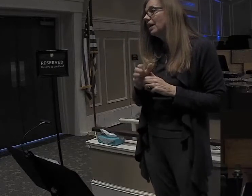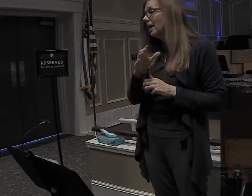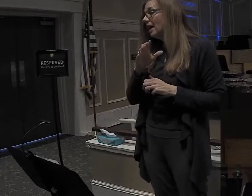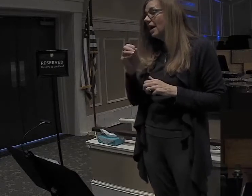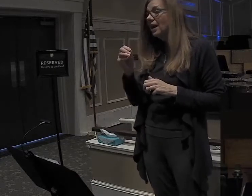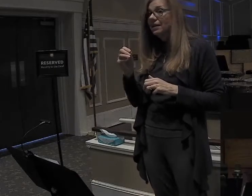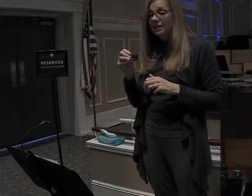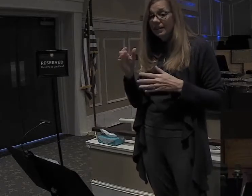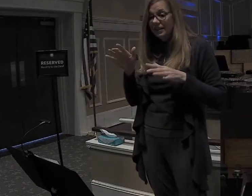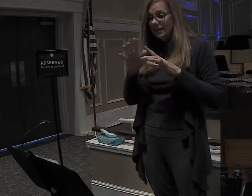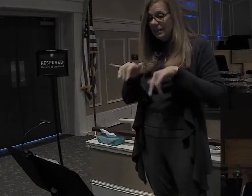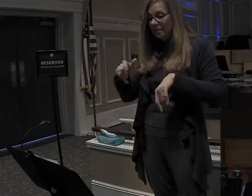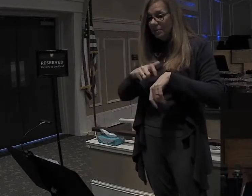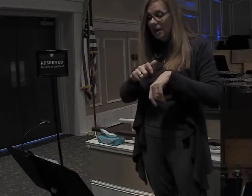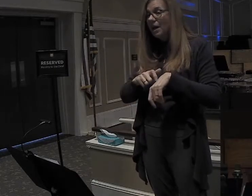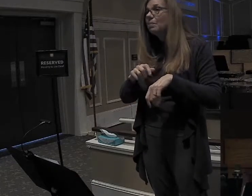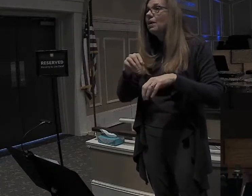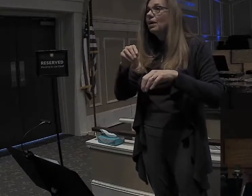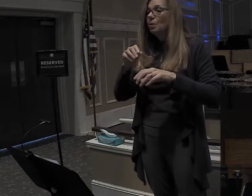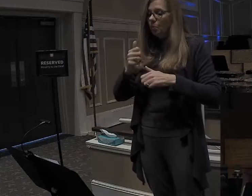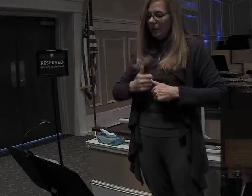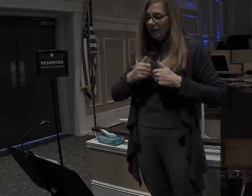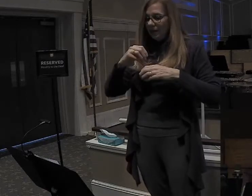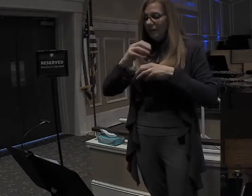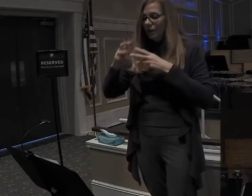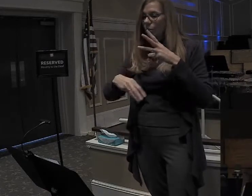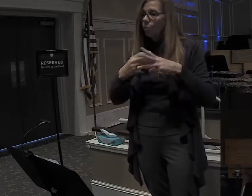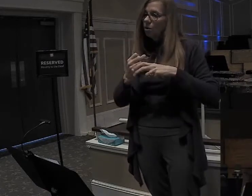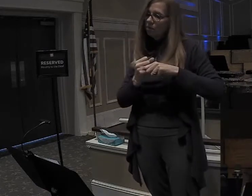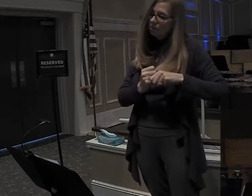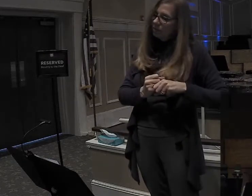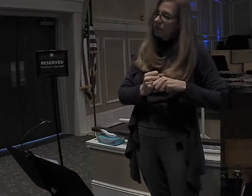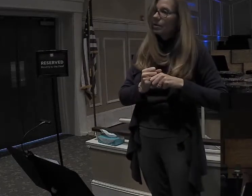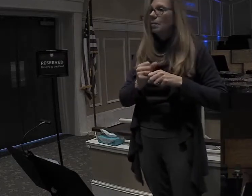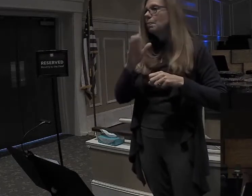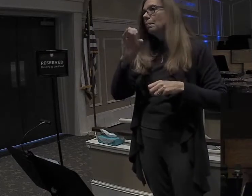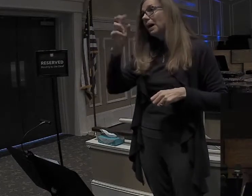world that is held captive by Satan. But